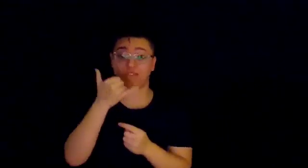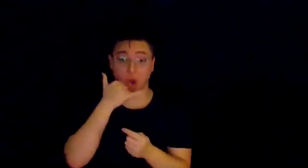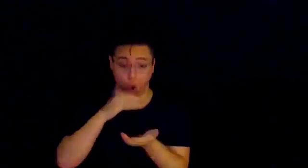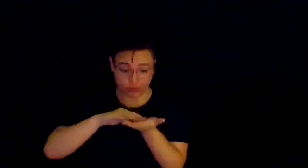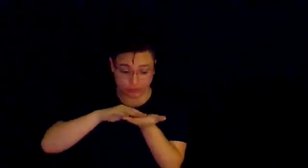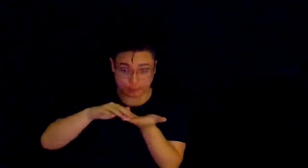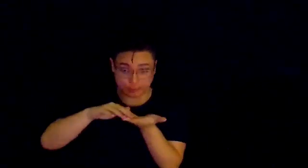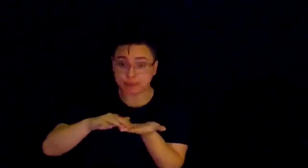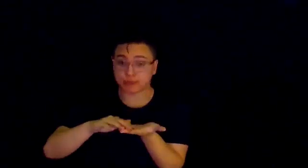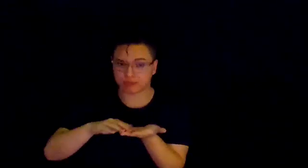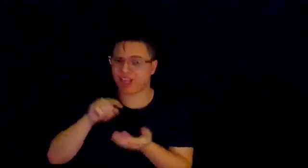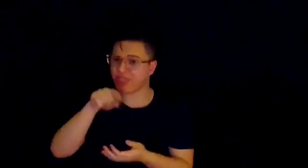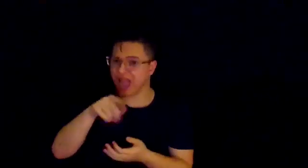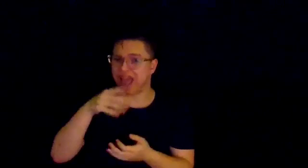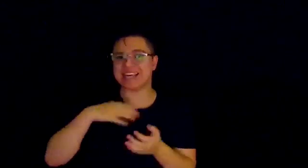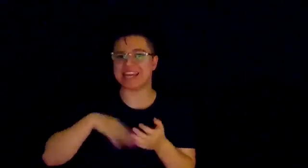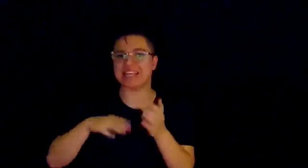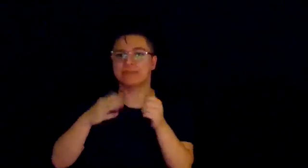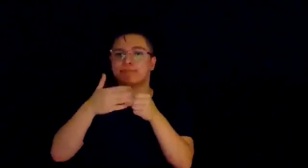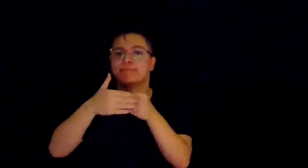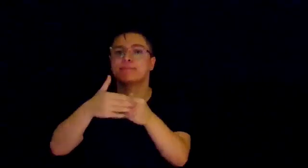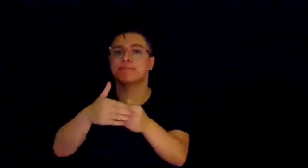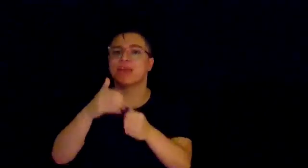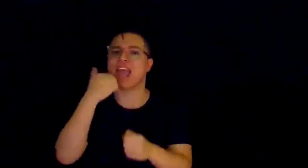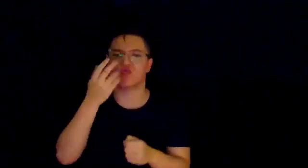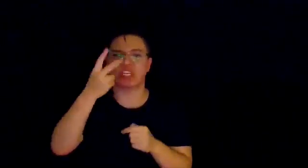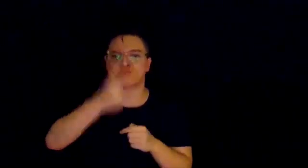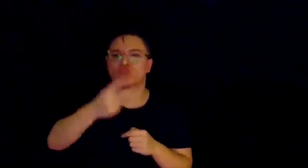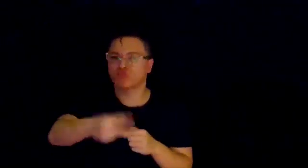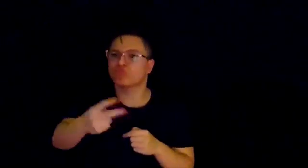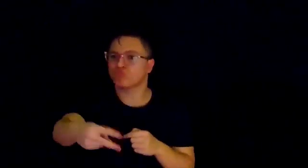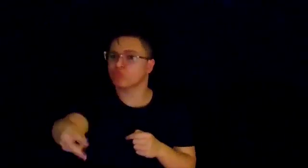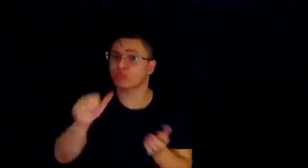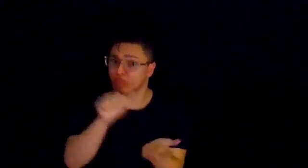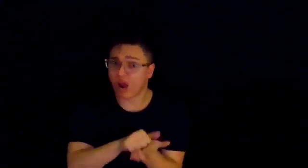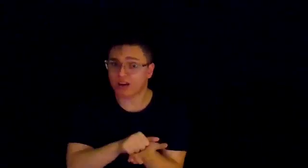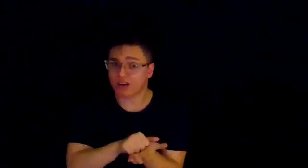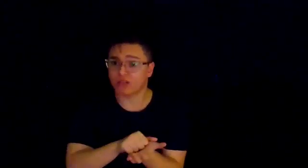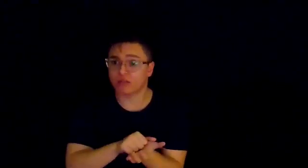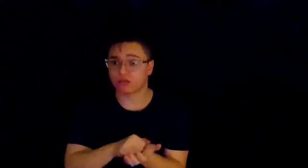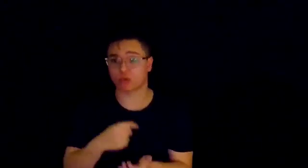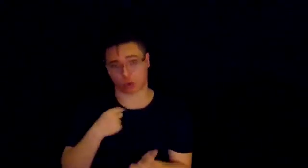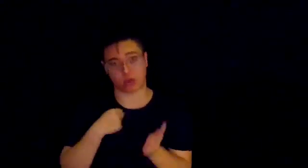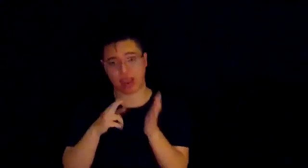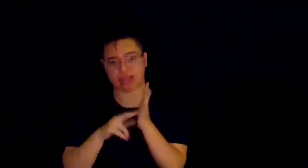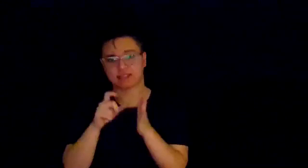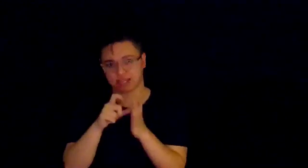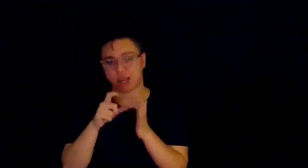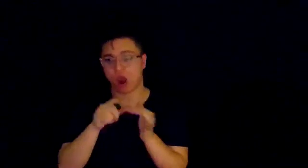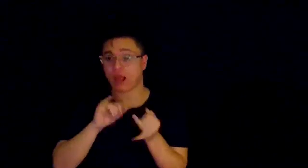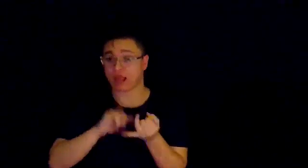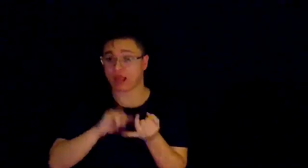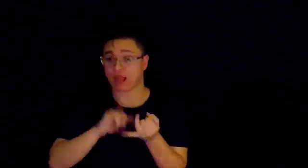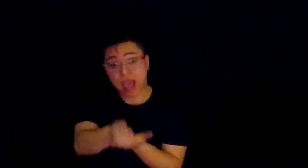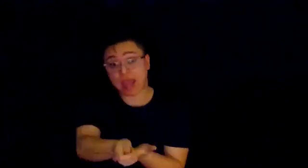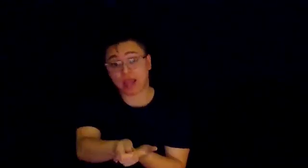reader for your phone, that needs upkeep and maintenance. That needs to be maintained, and we need to do that on a